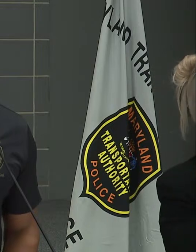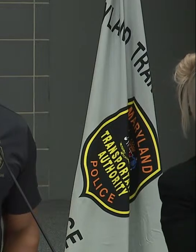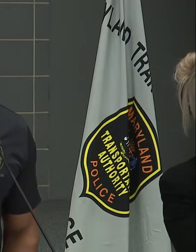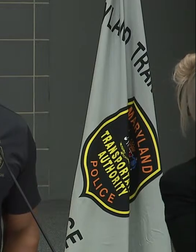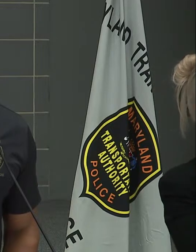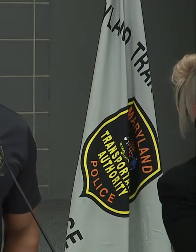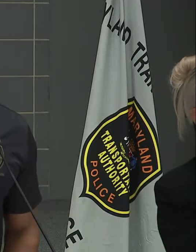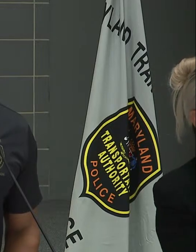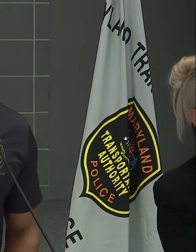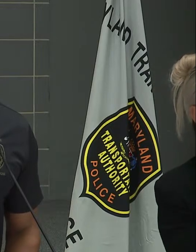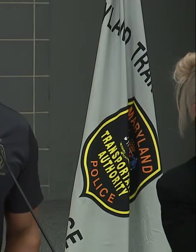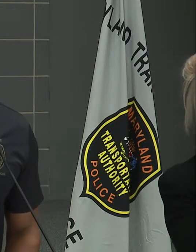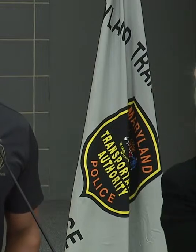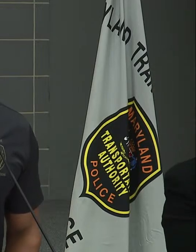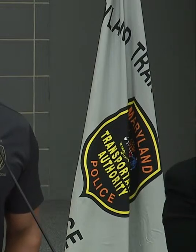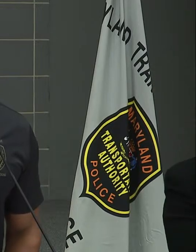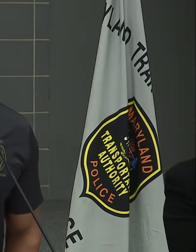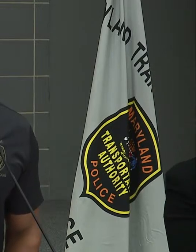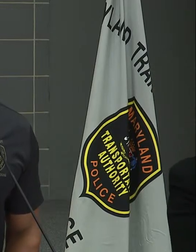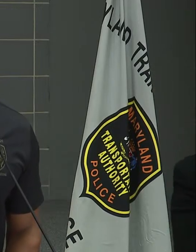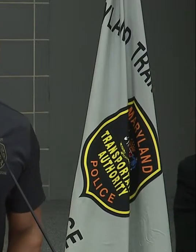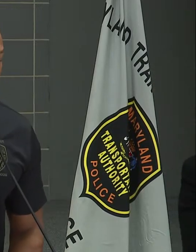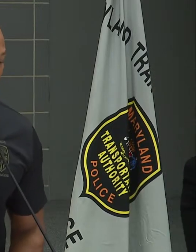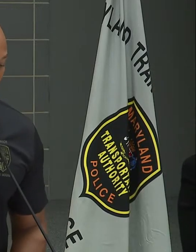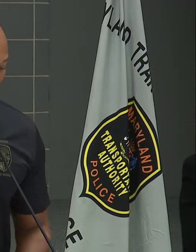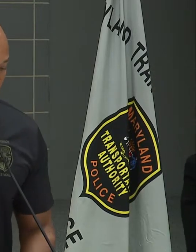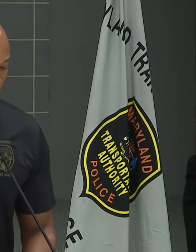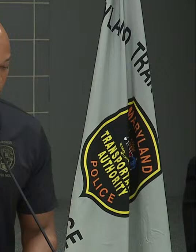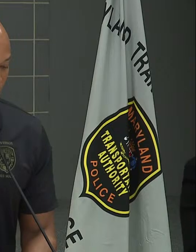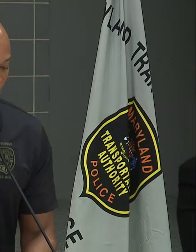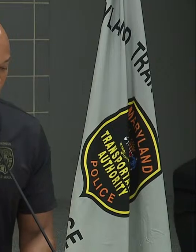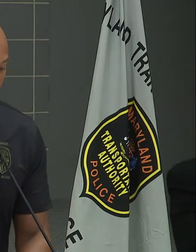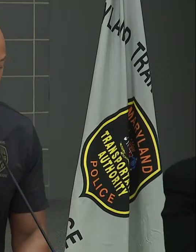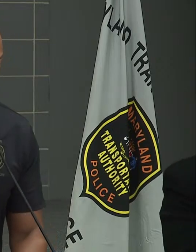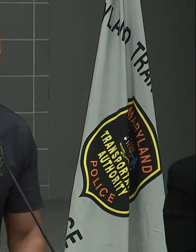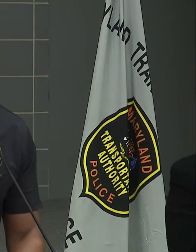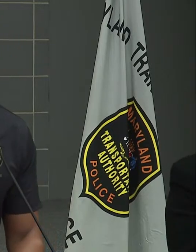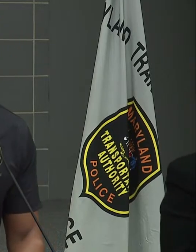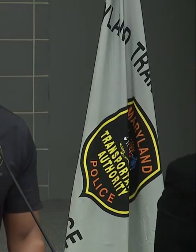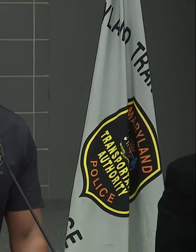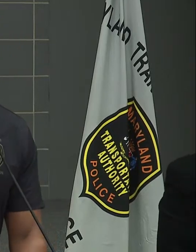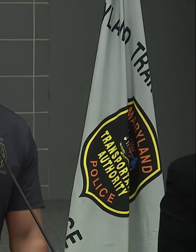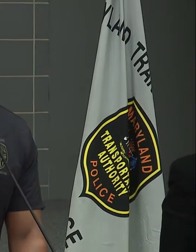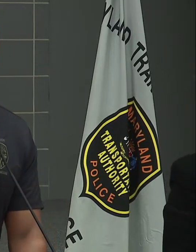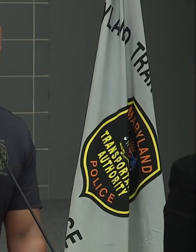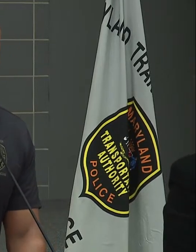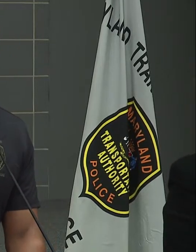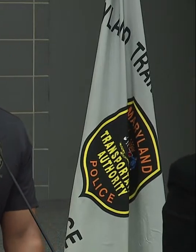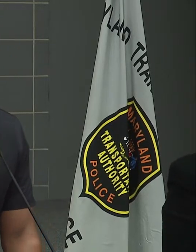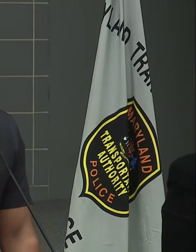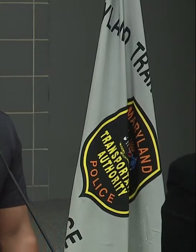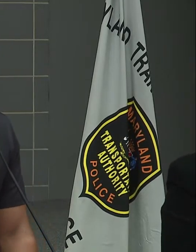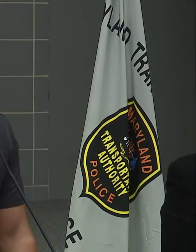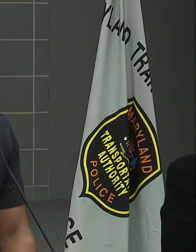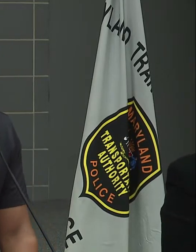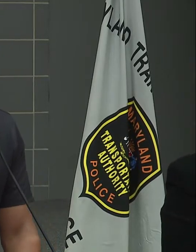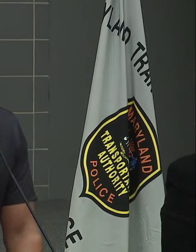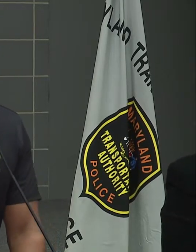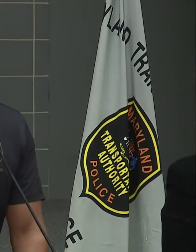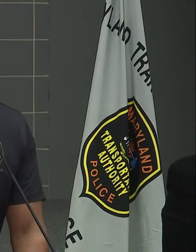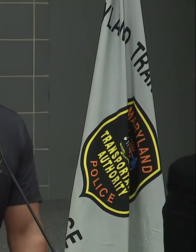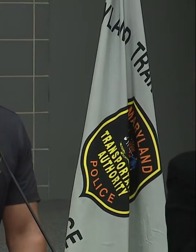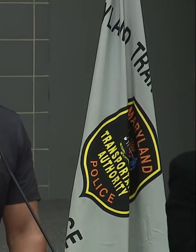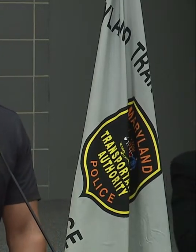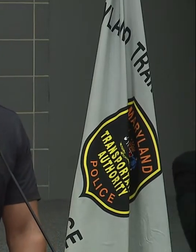get an update on that? Is that something that's you think is feasible? Yeah, I know that... Well, there is an active investigation that's going on right